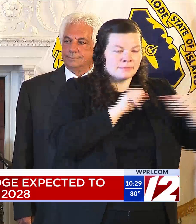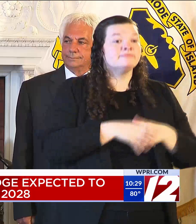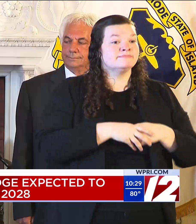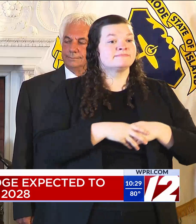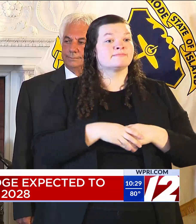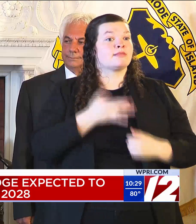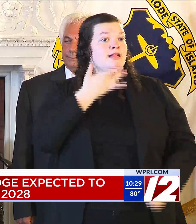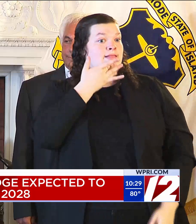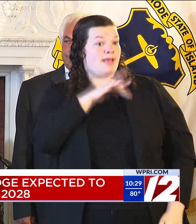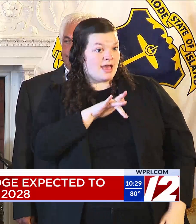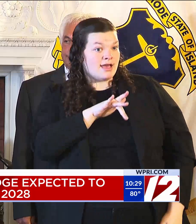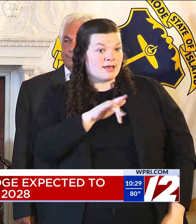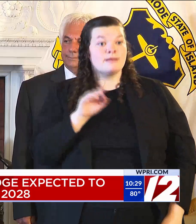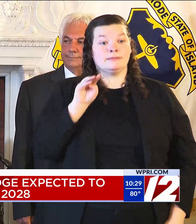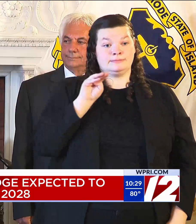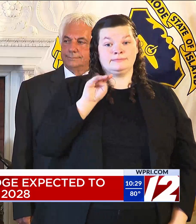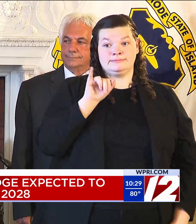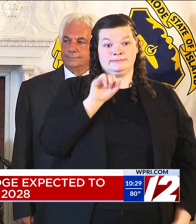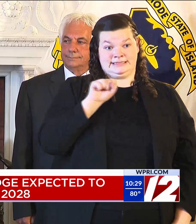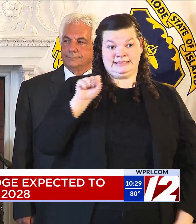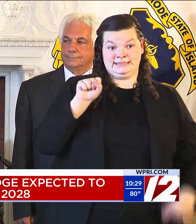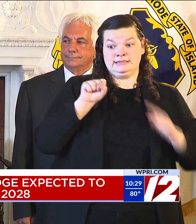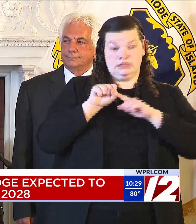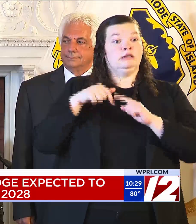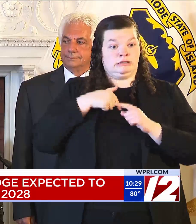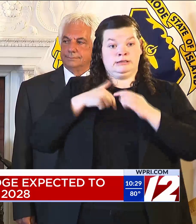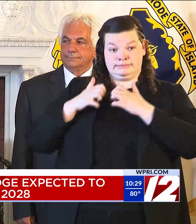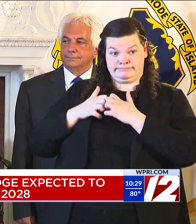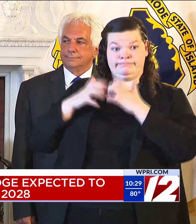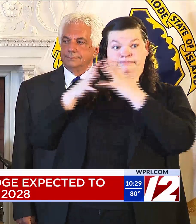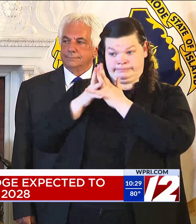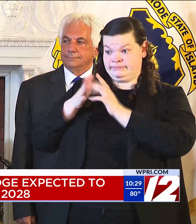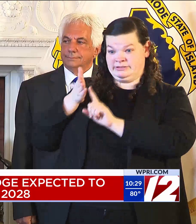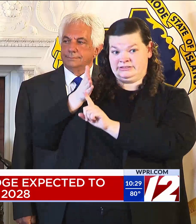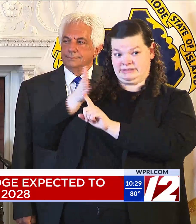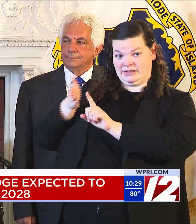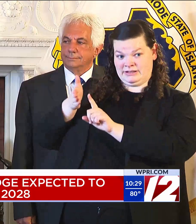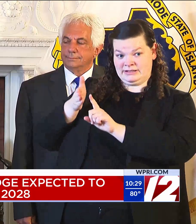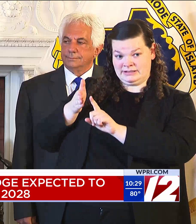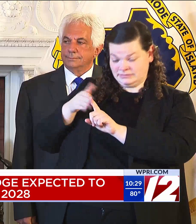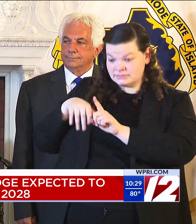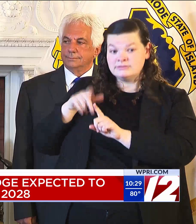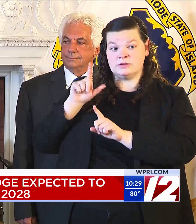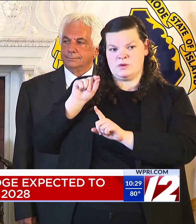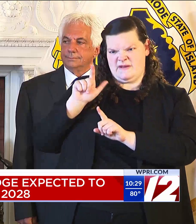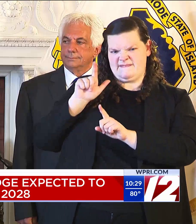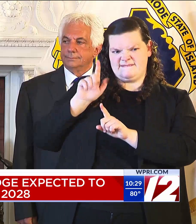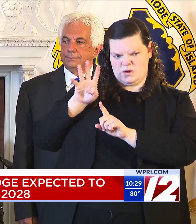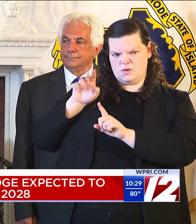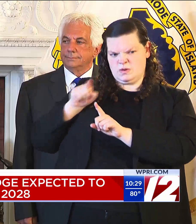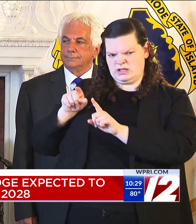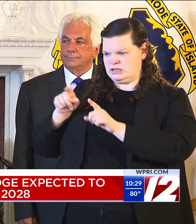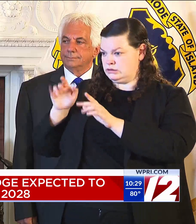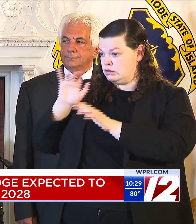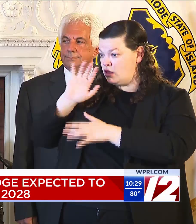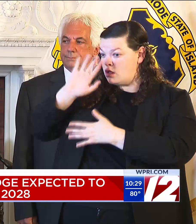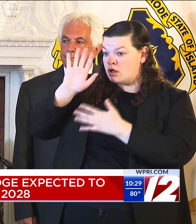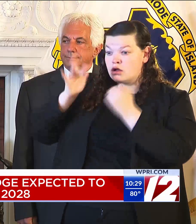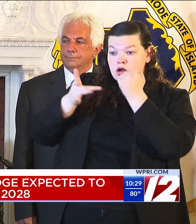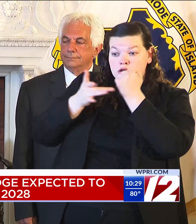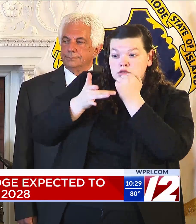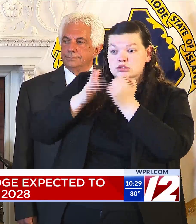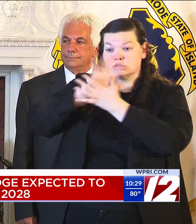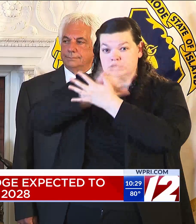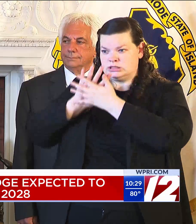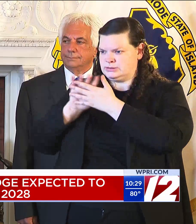the ideal structure to utilize on this project. The streamlined, repetitive design of the structure